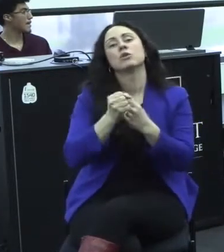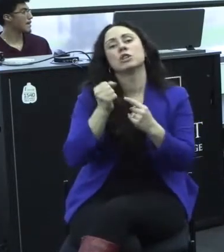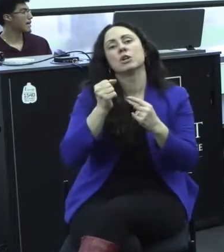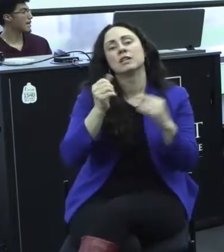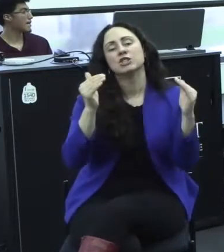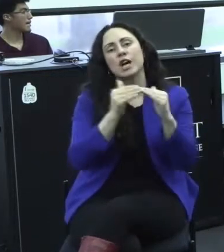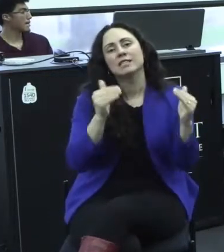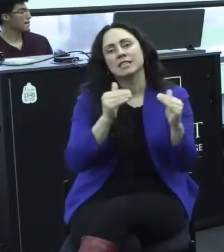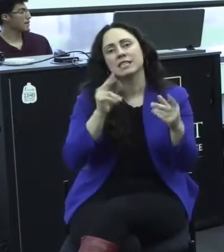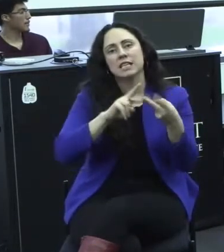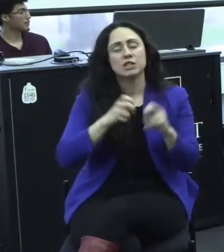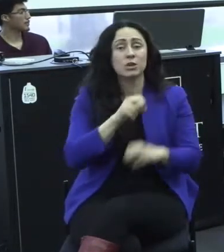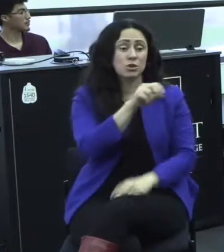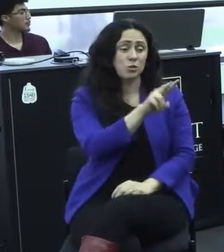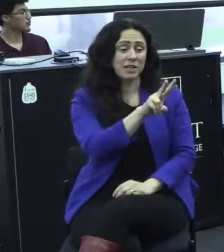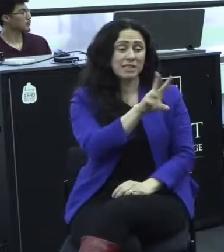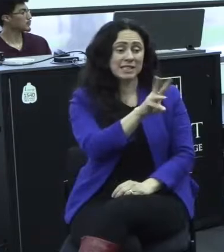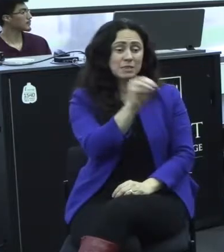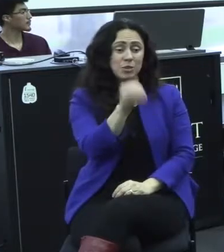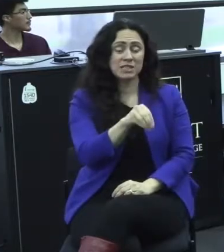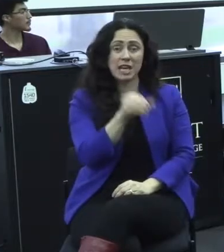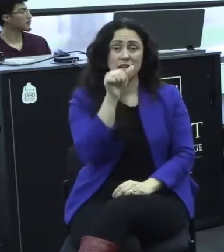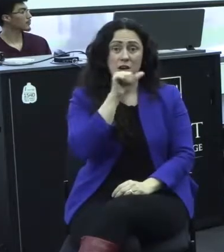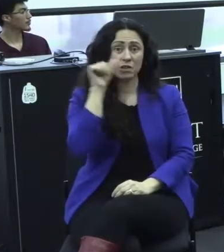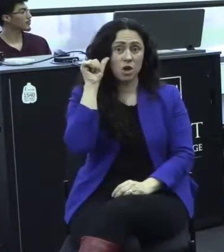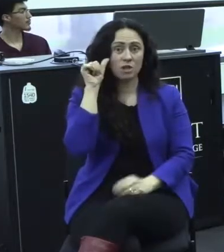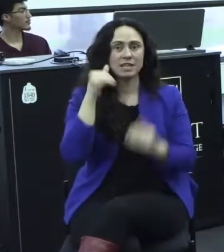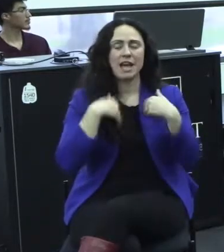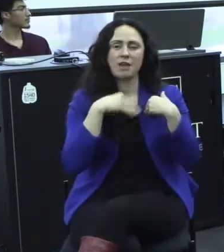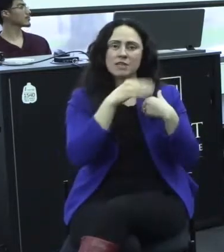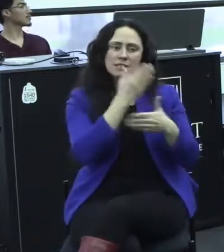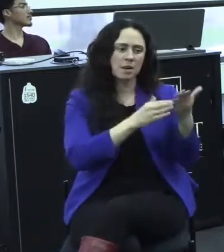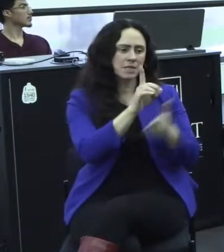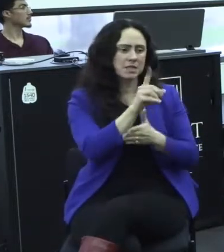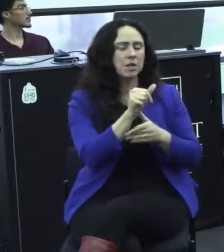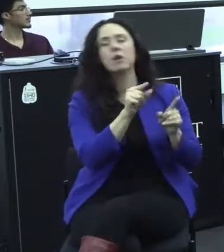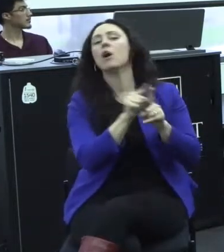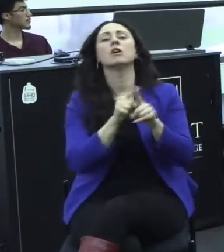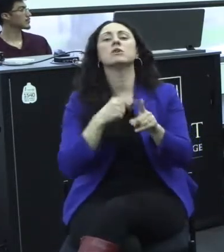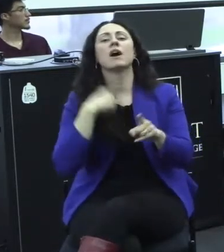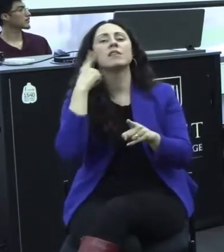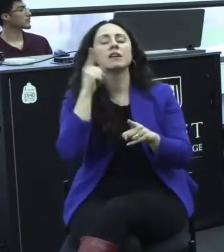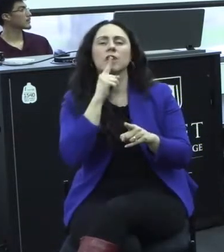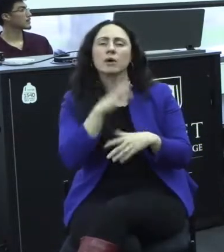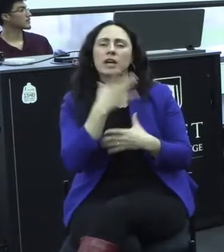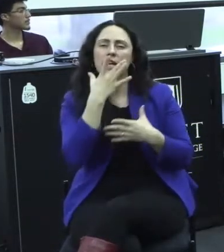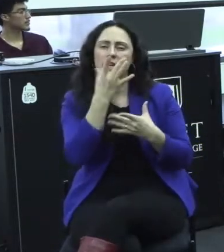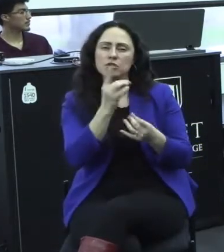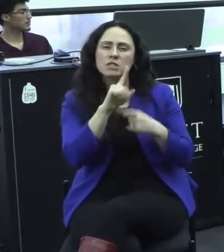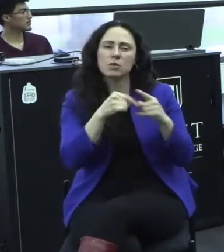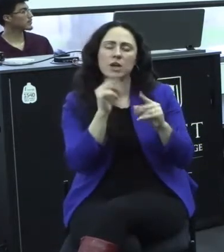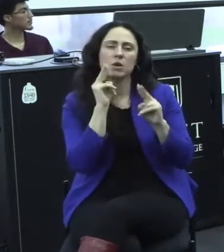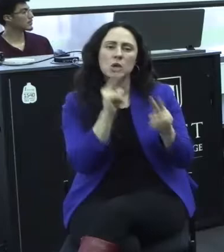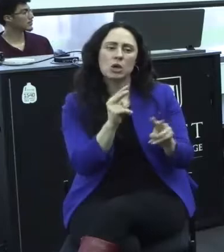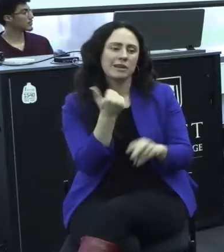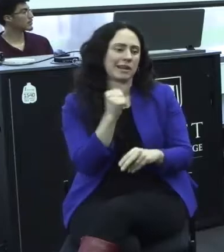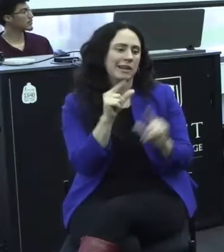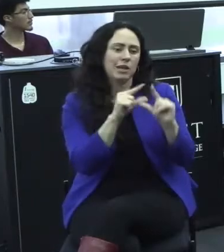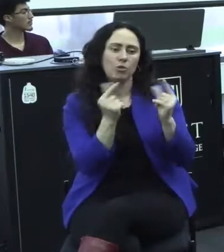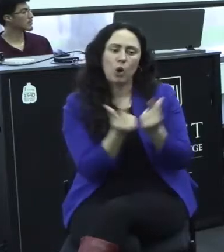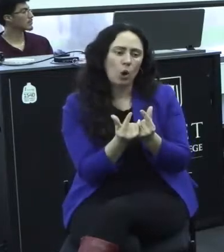26% of adults who have some disability. And also, I think very interesting when we look at any,